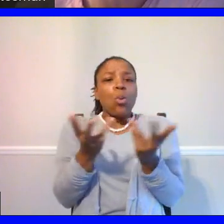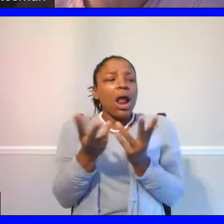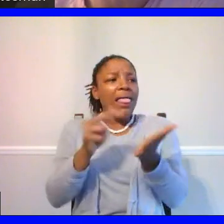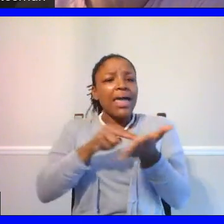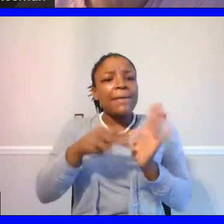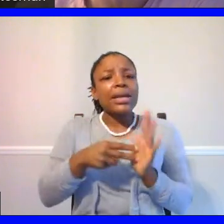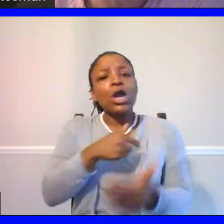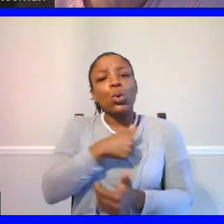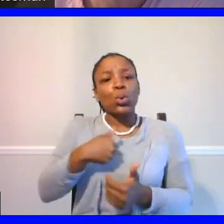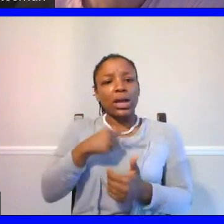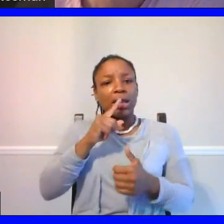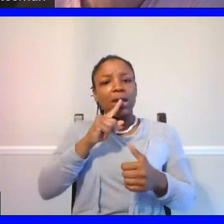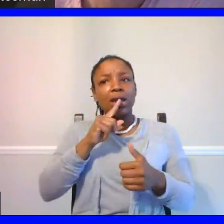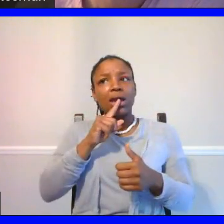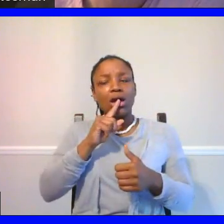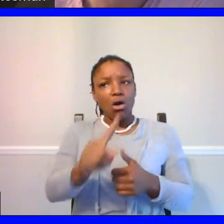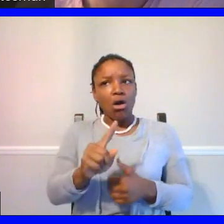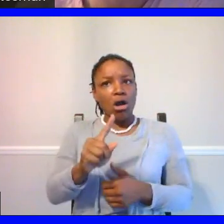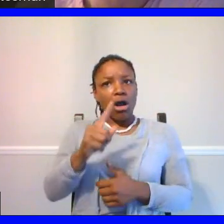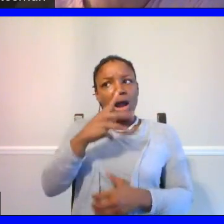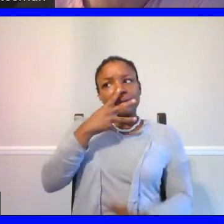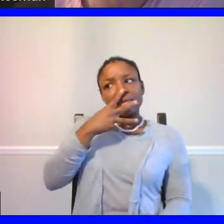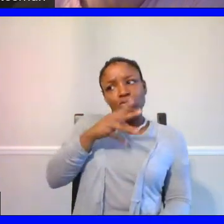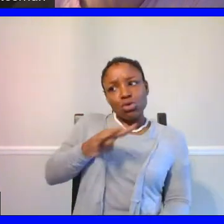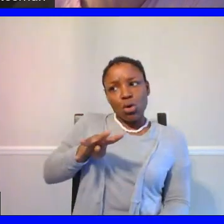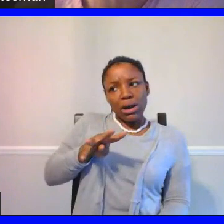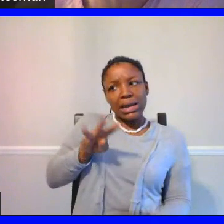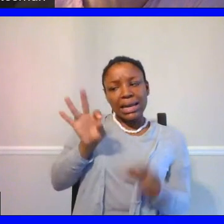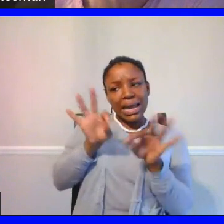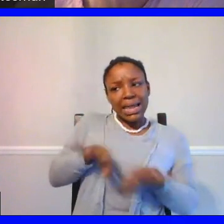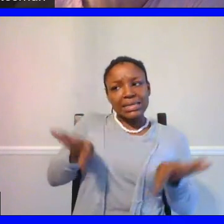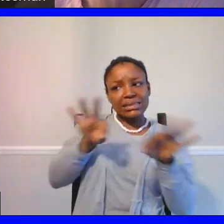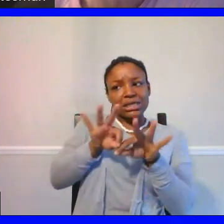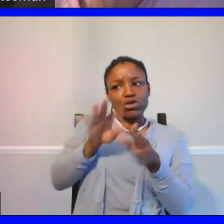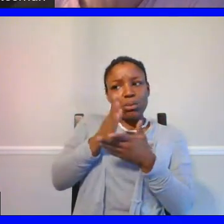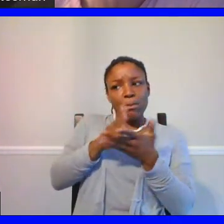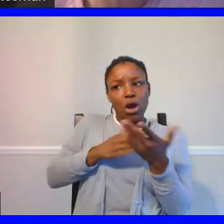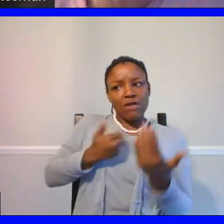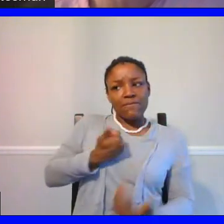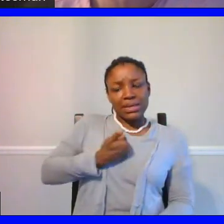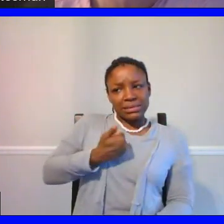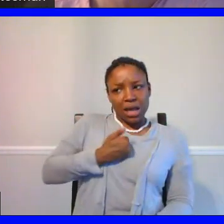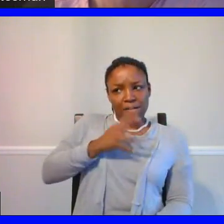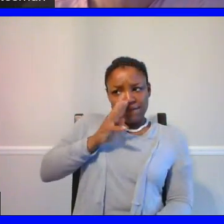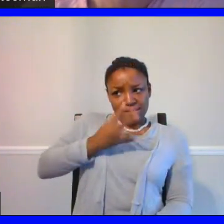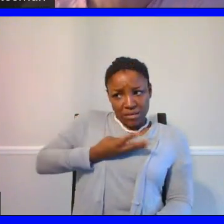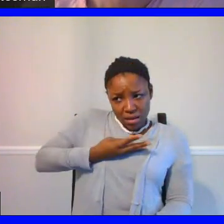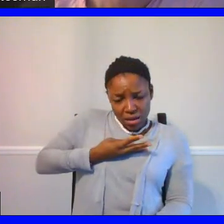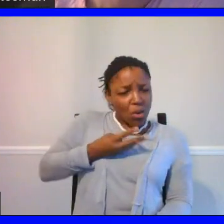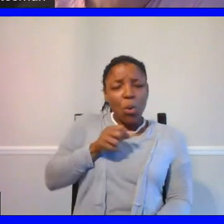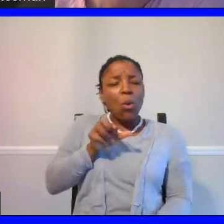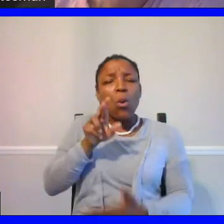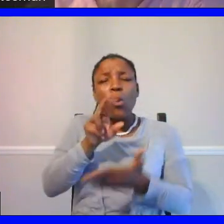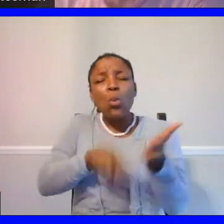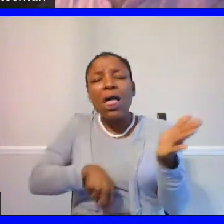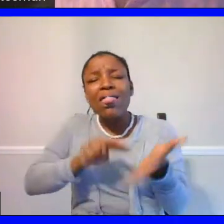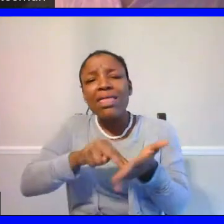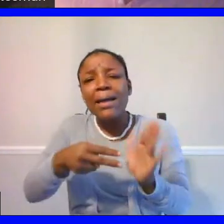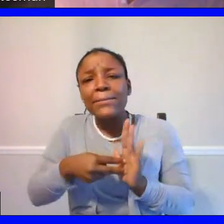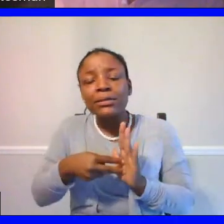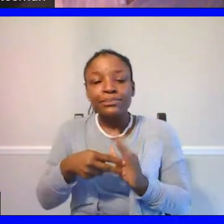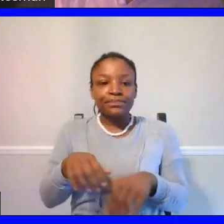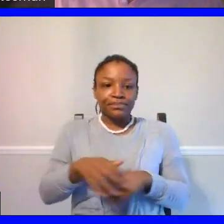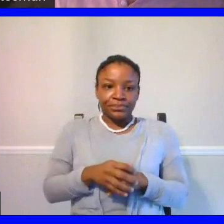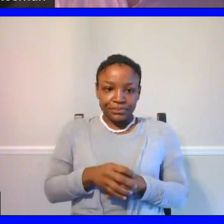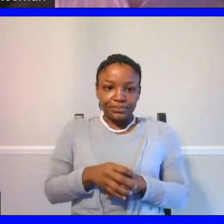we are ignoring an essential part of ourselves? That absolutely, yeah. I mean, here's the thing,